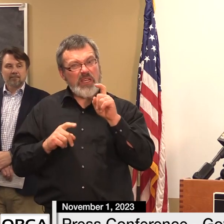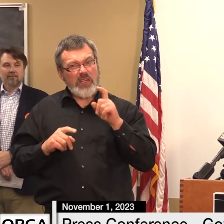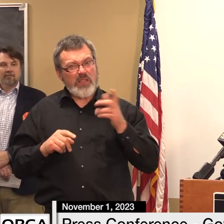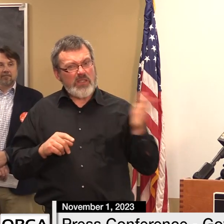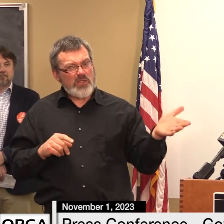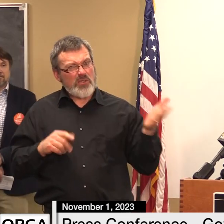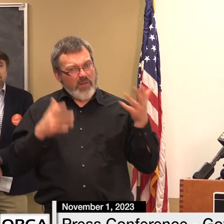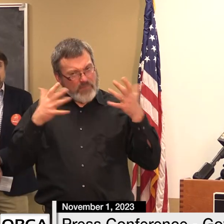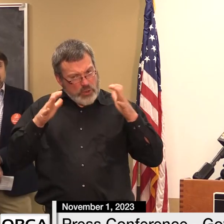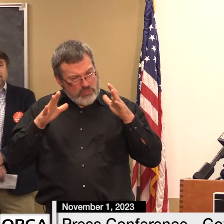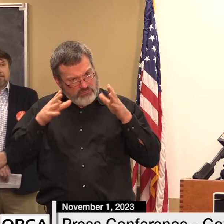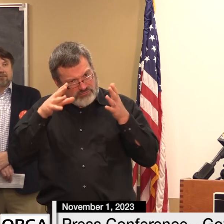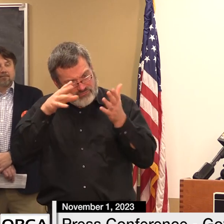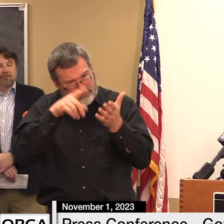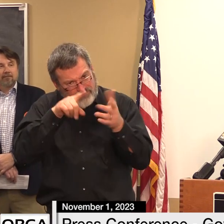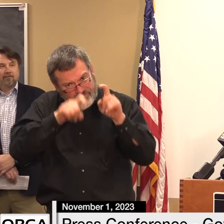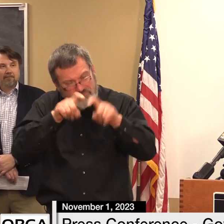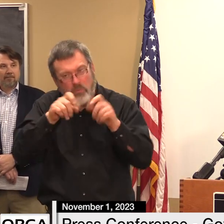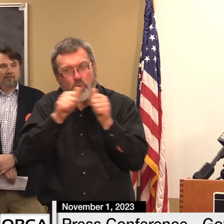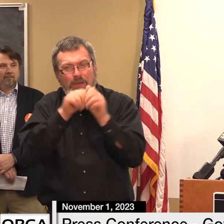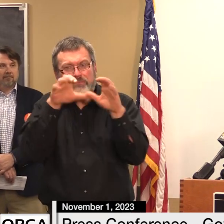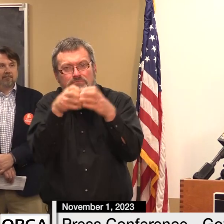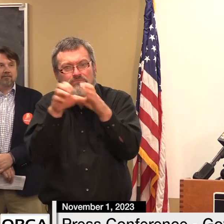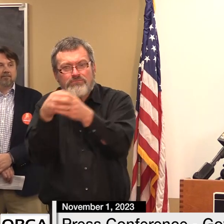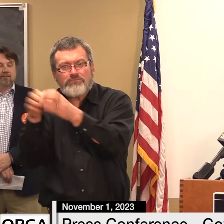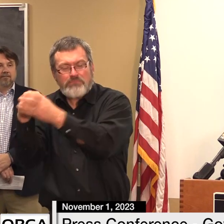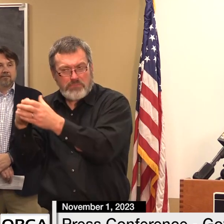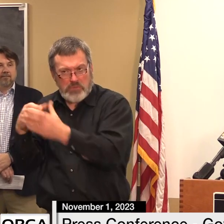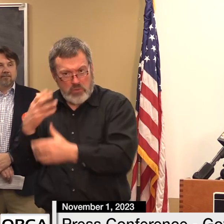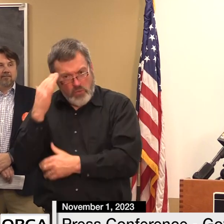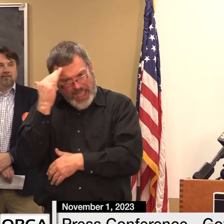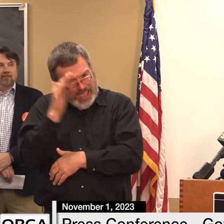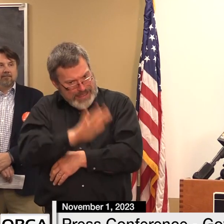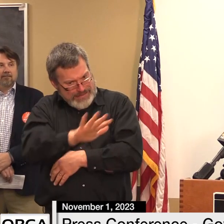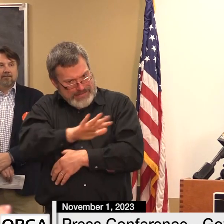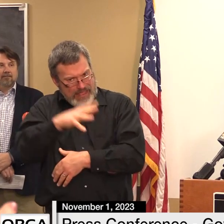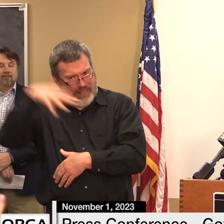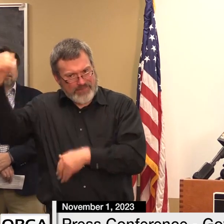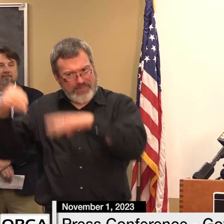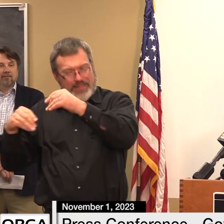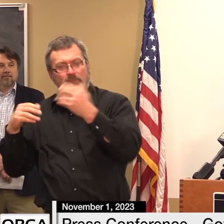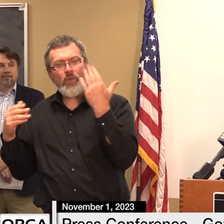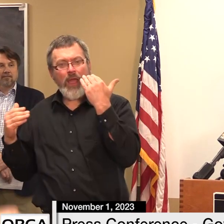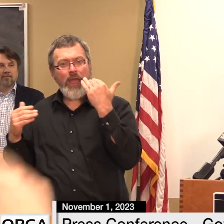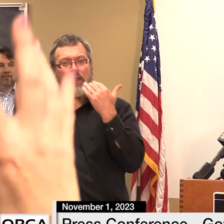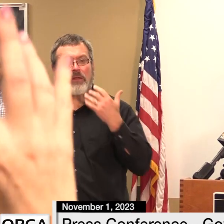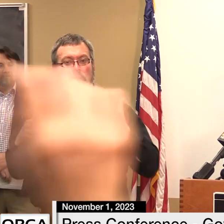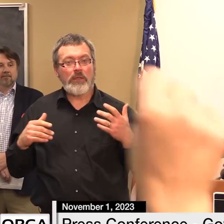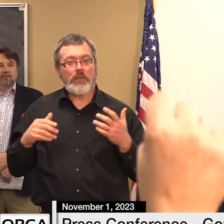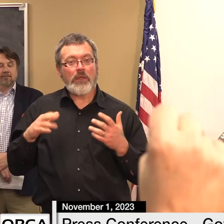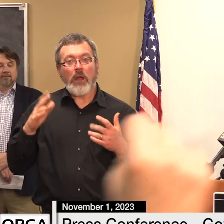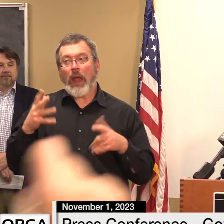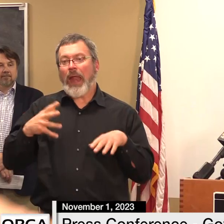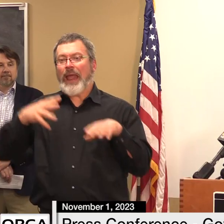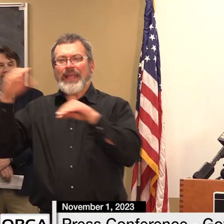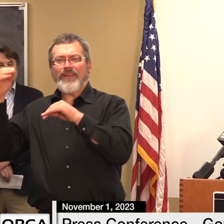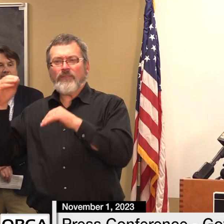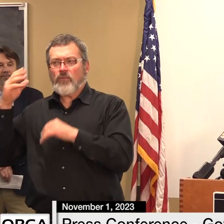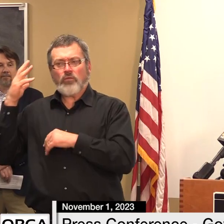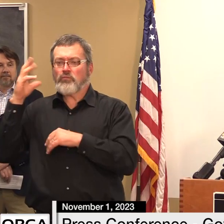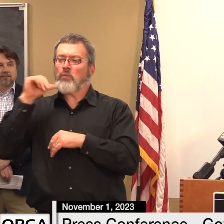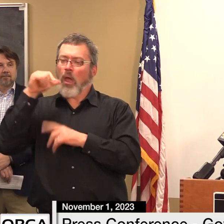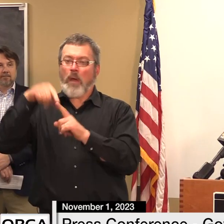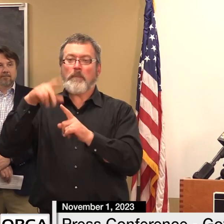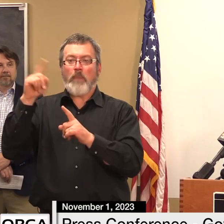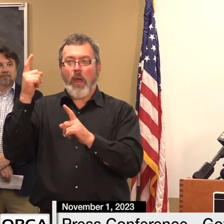Focus groups to find out why people leave? It's not just that they leave, it's just